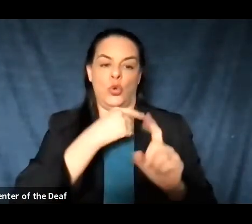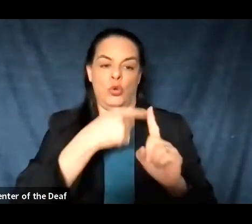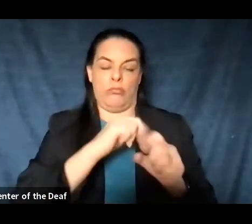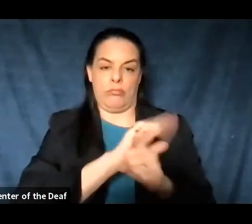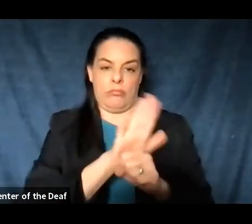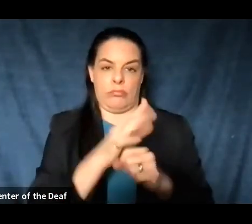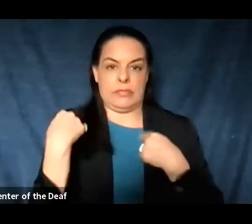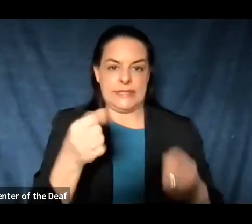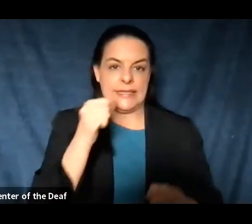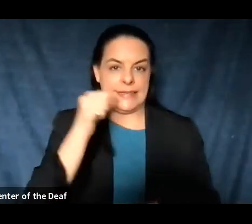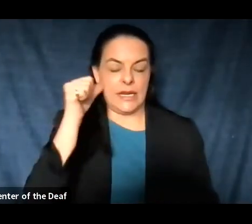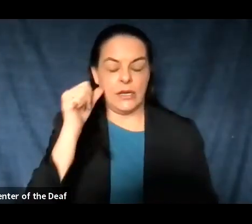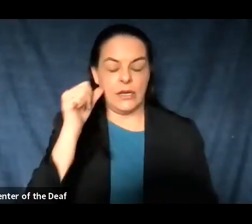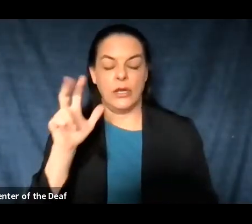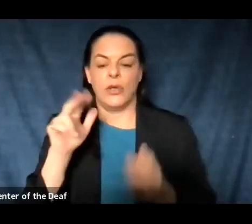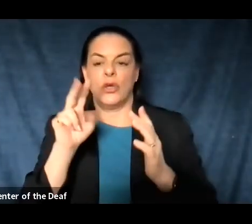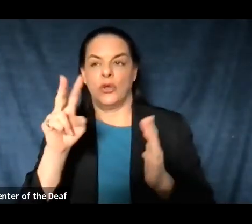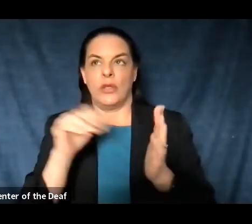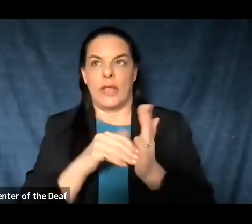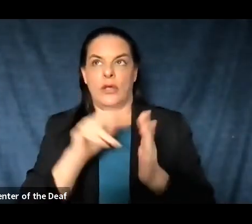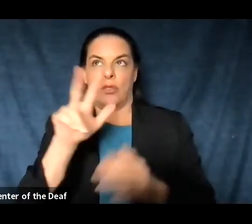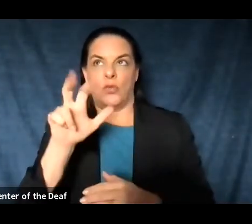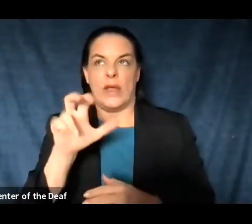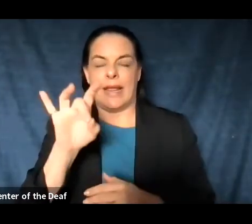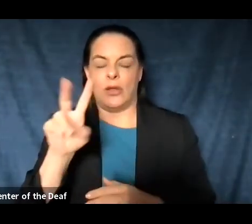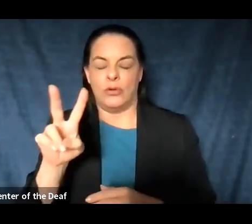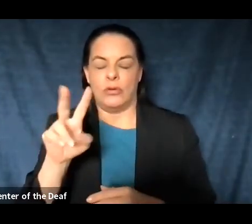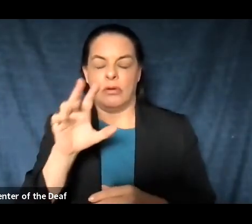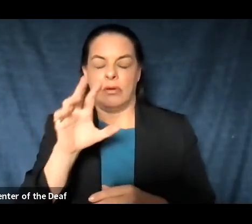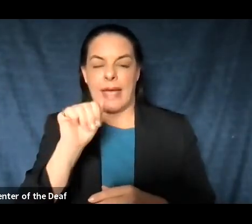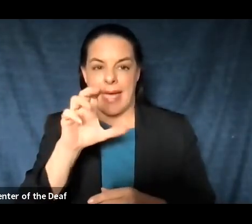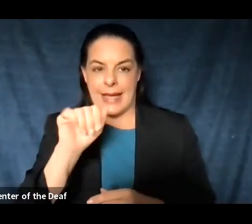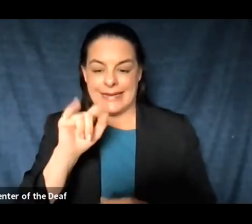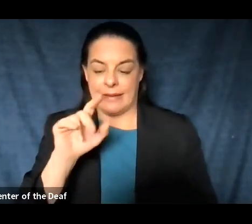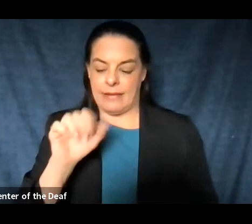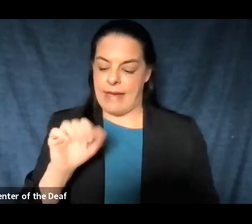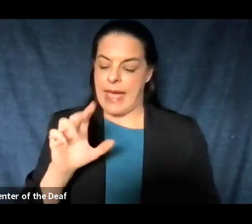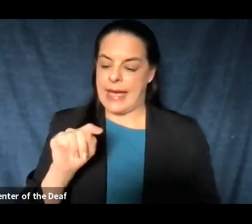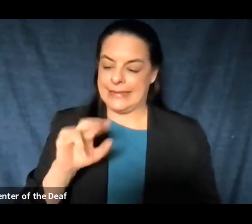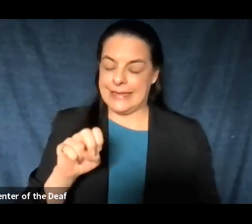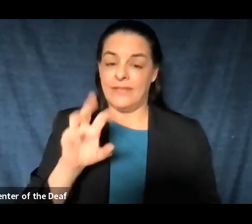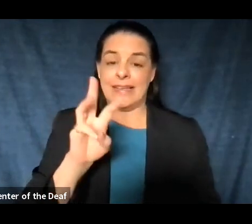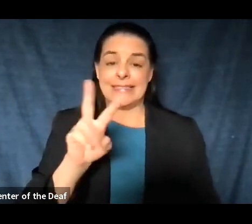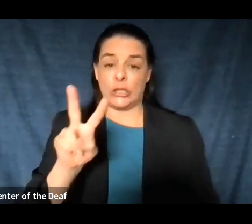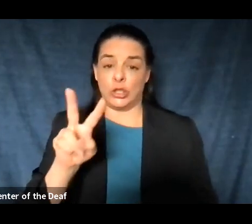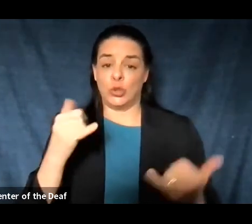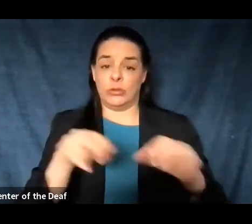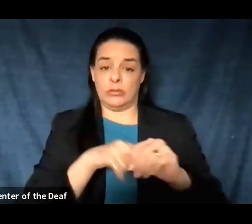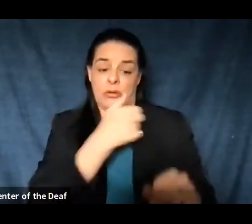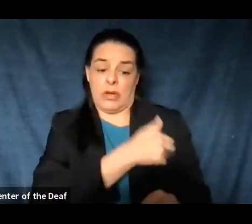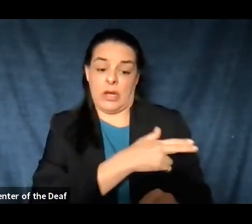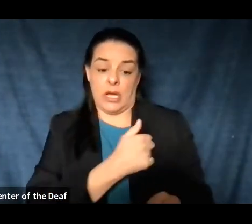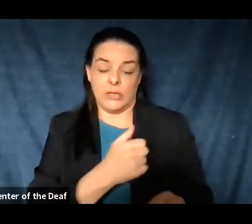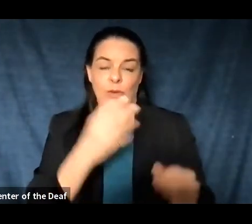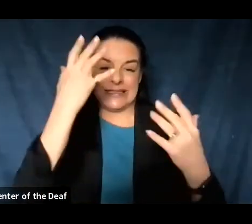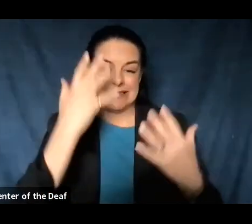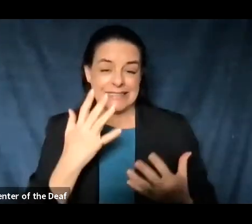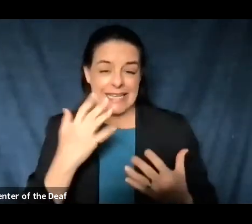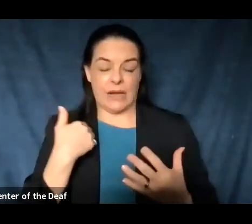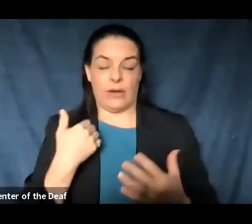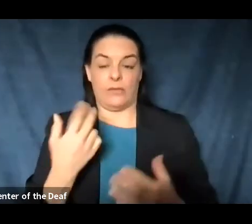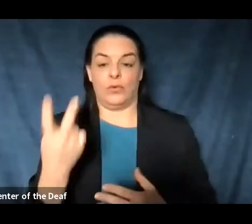2,302 active cases, 62 Knox County residents are currently hospitalized, and very sadly, we have 2 additional deaths to